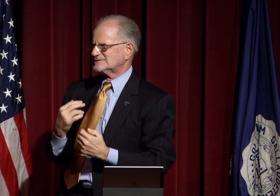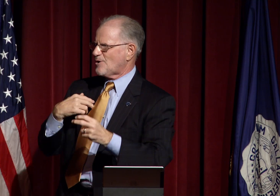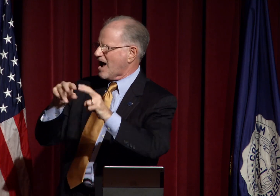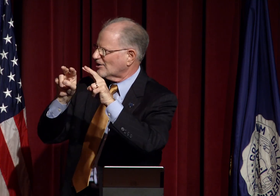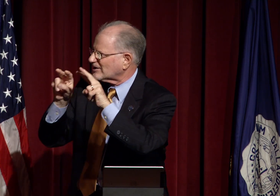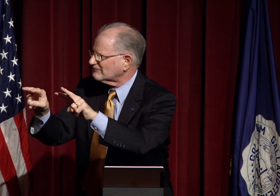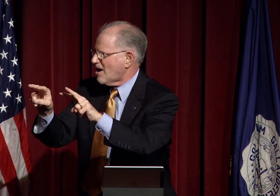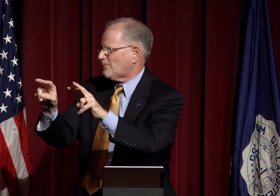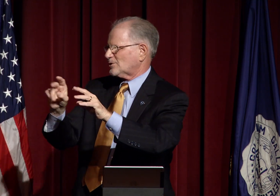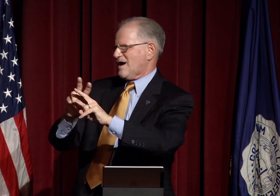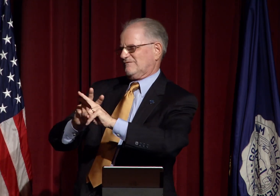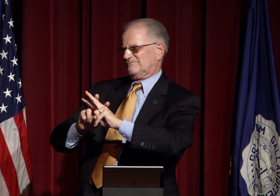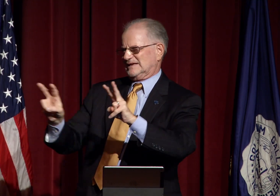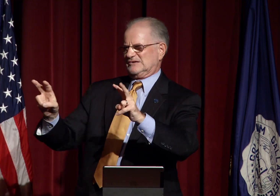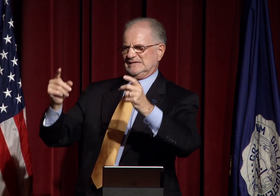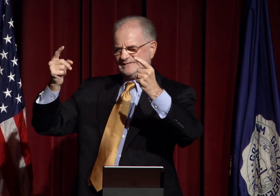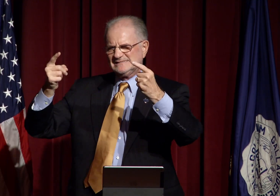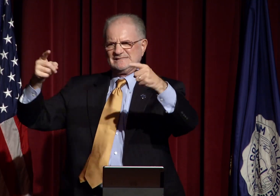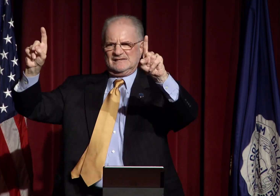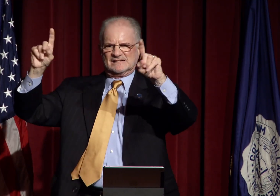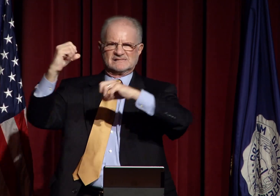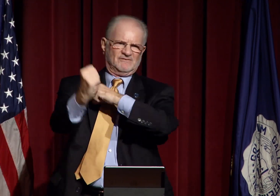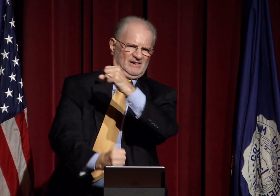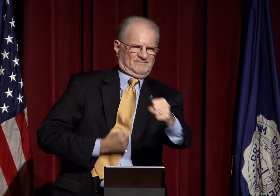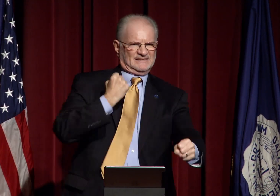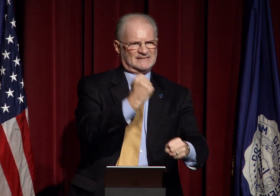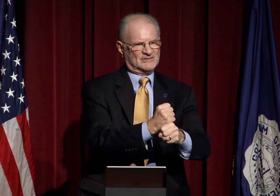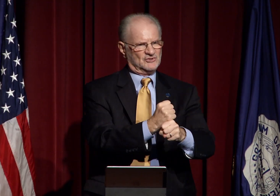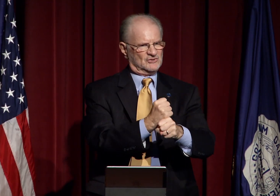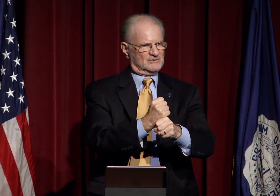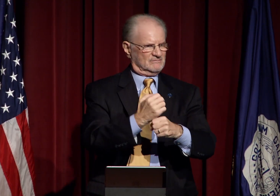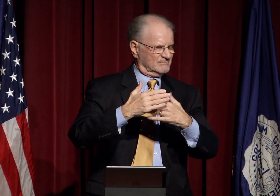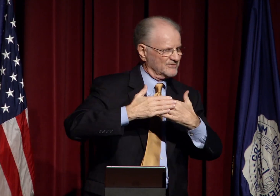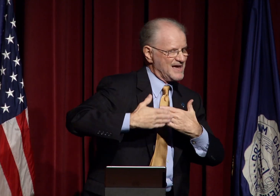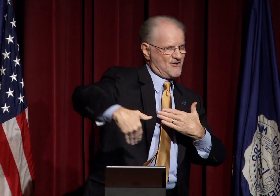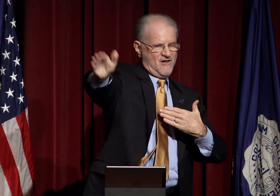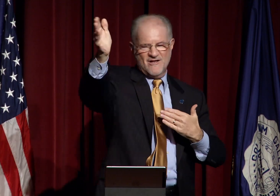is progress, and working together is success, as stated by Henry Ford.